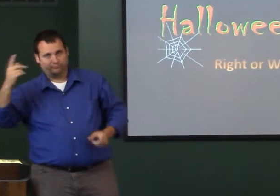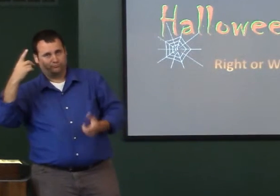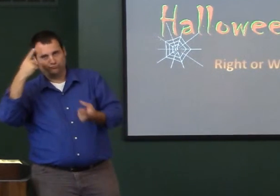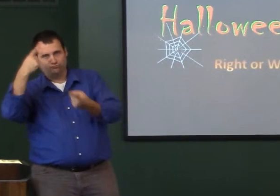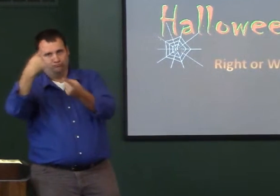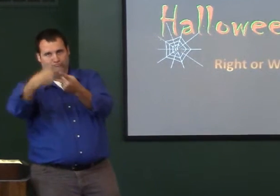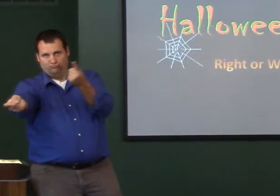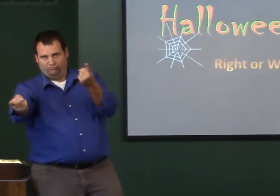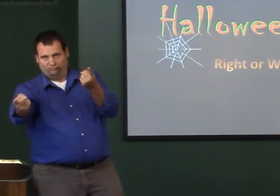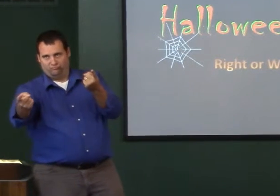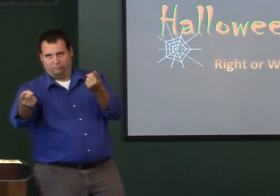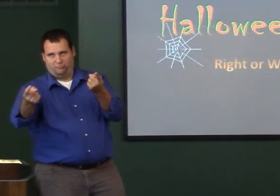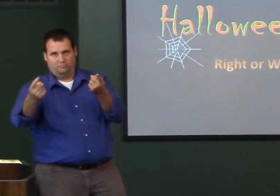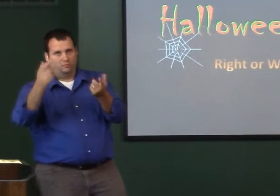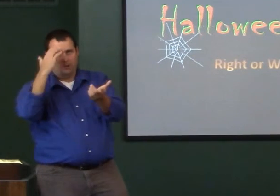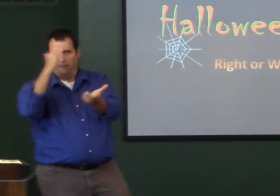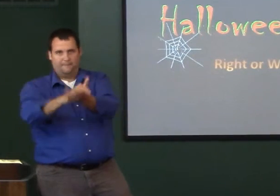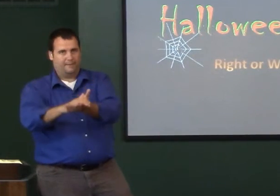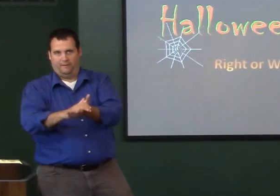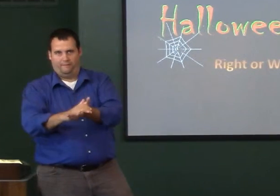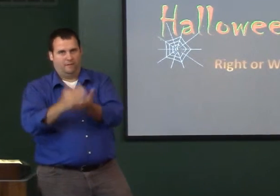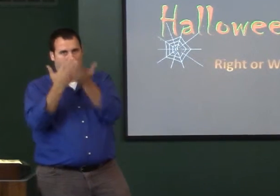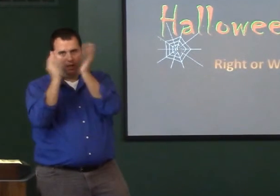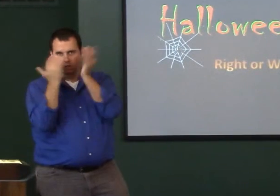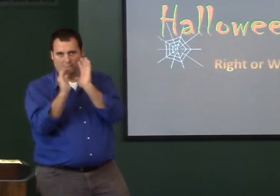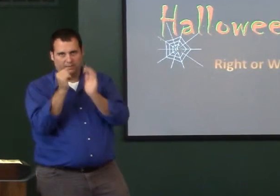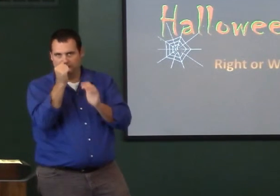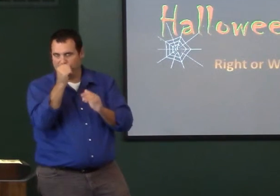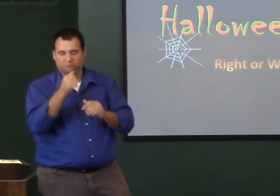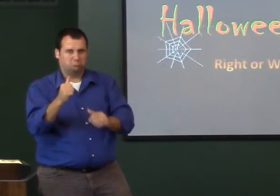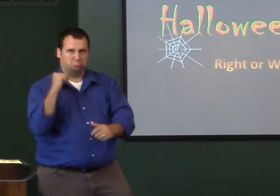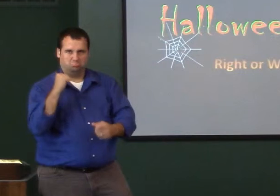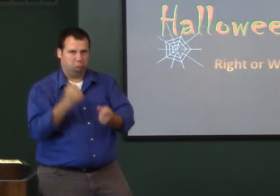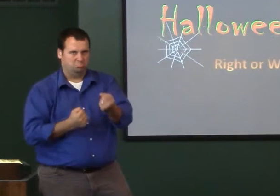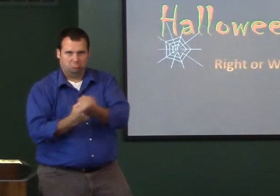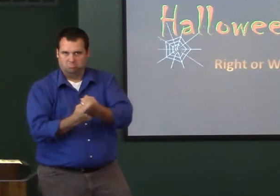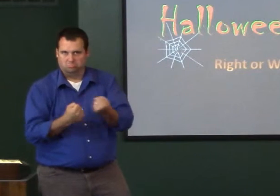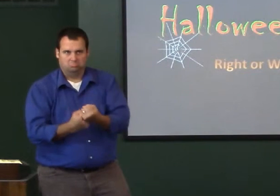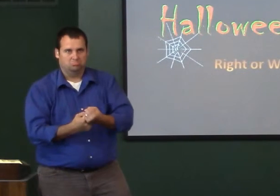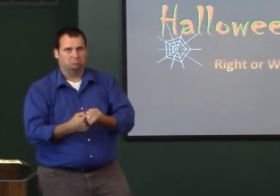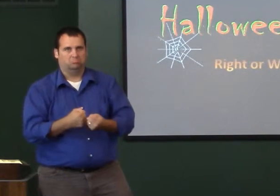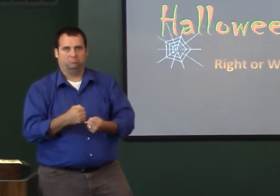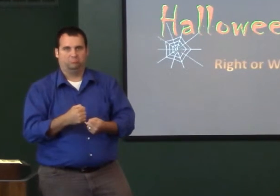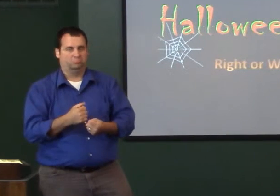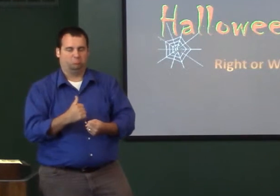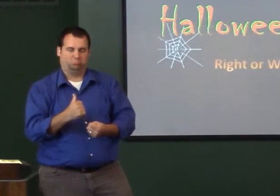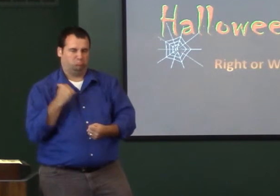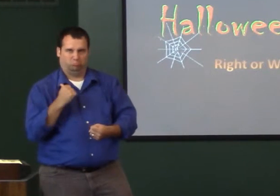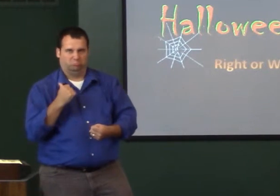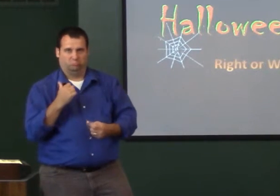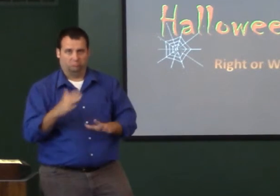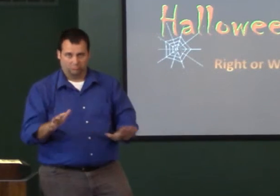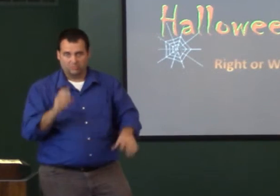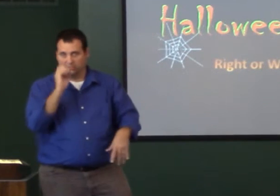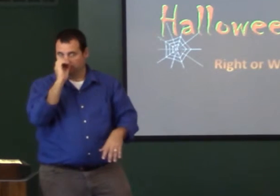people will disagree. They don't believe in Halloween. You know, they refuse to support it, they